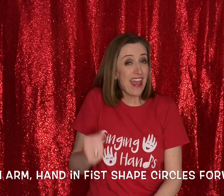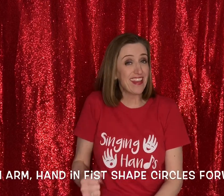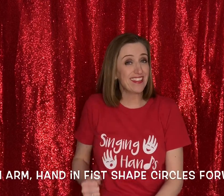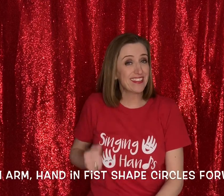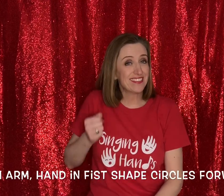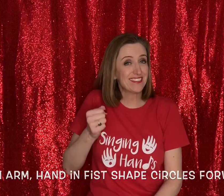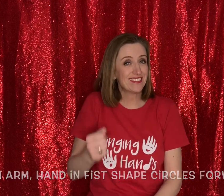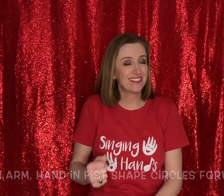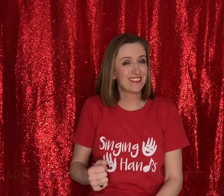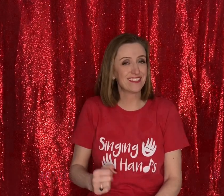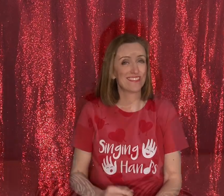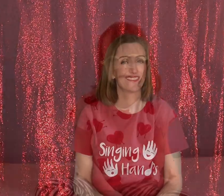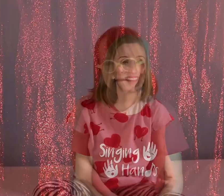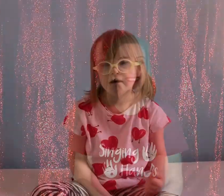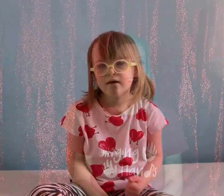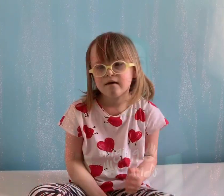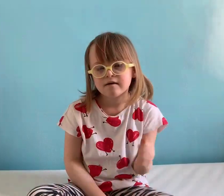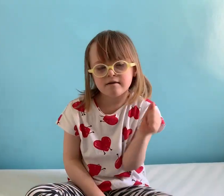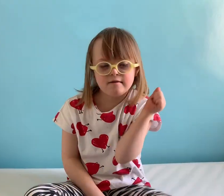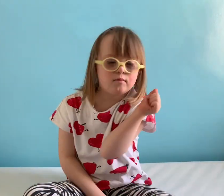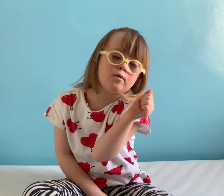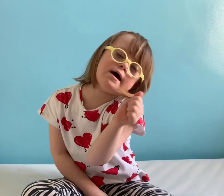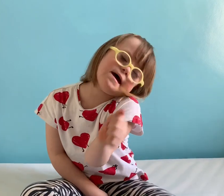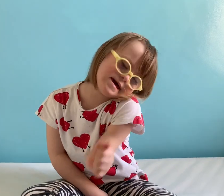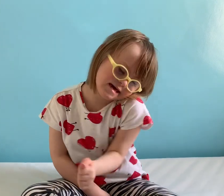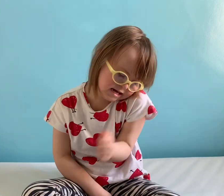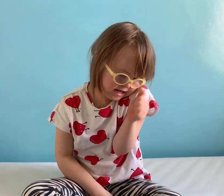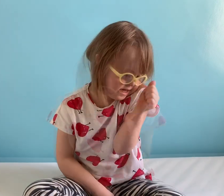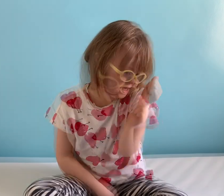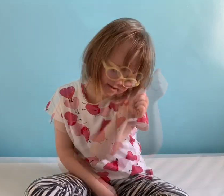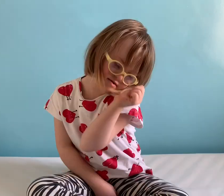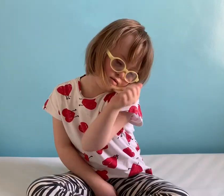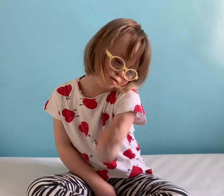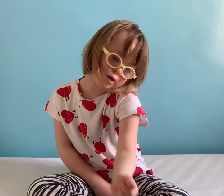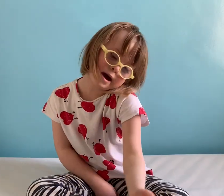Train. Train. Train. Train.